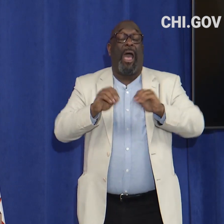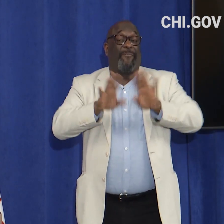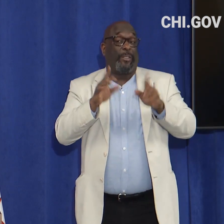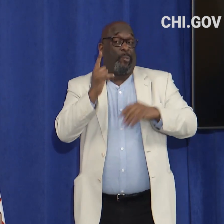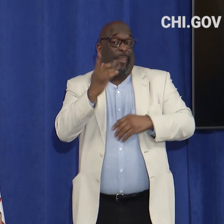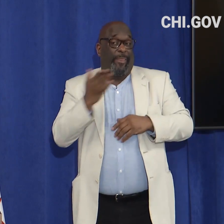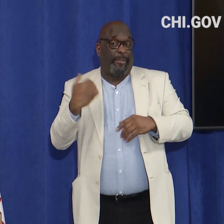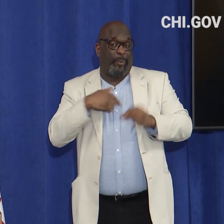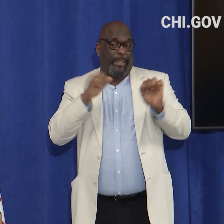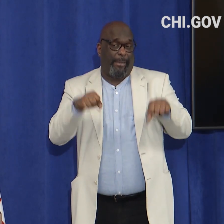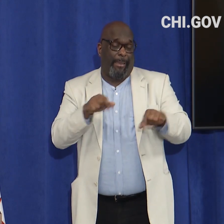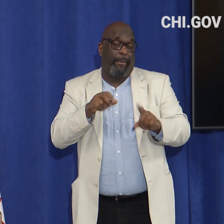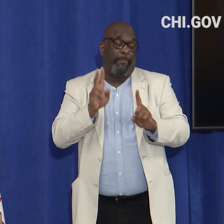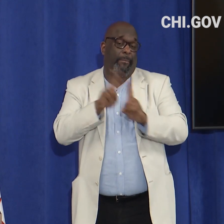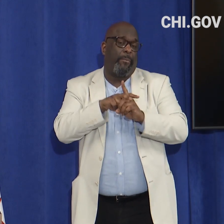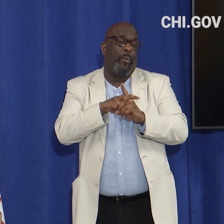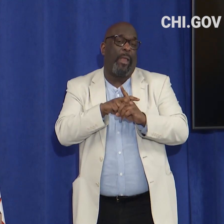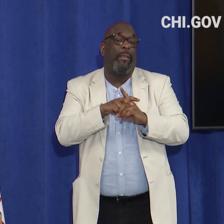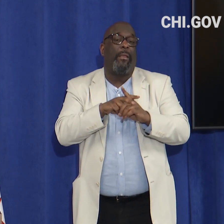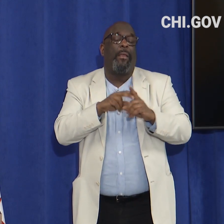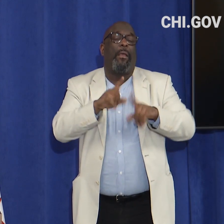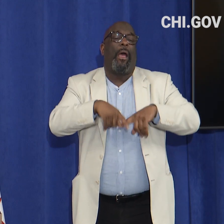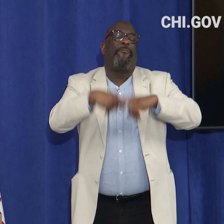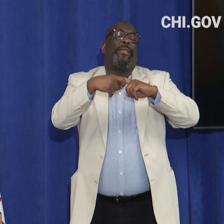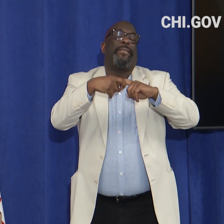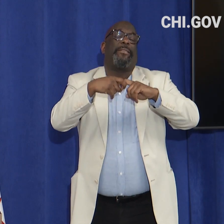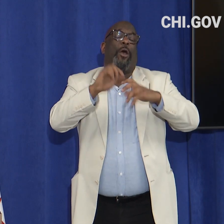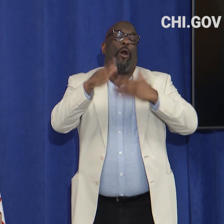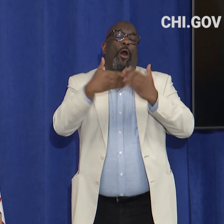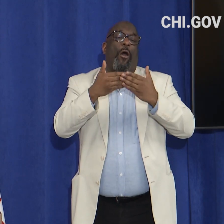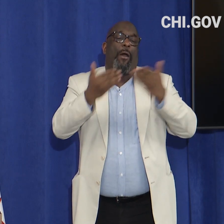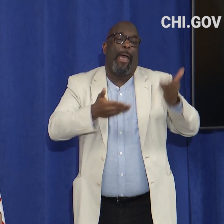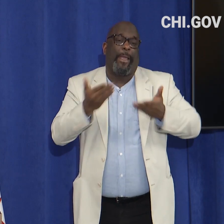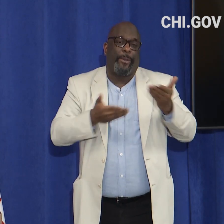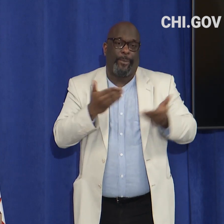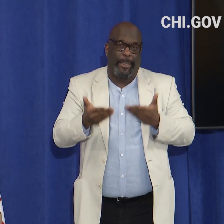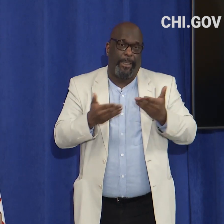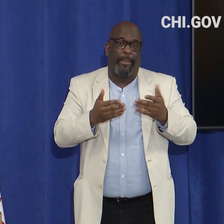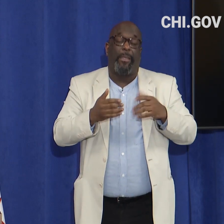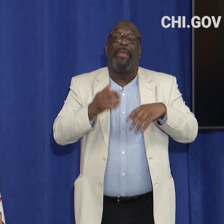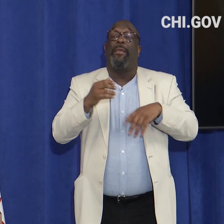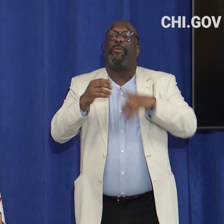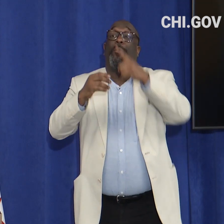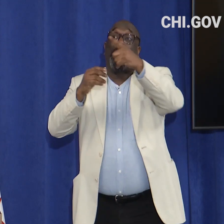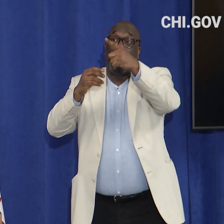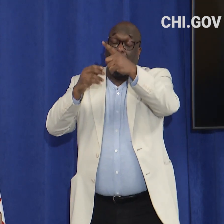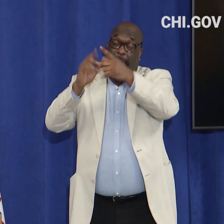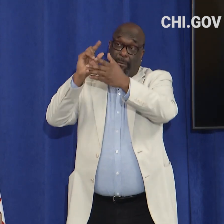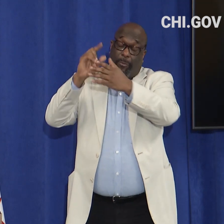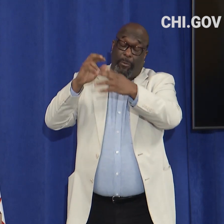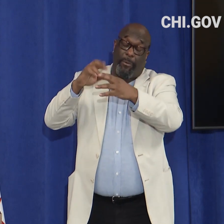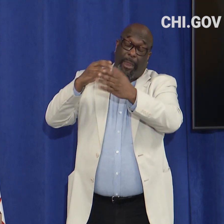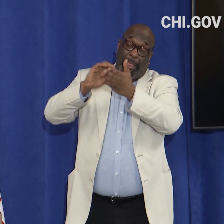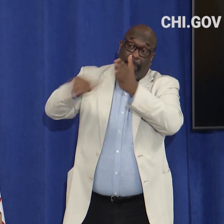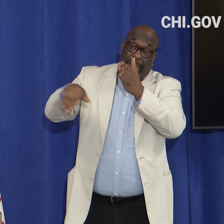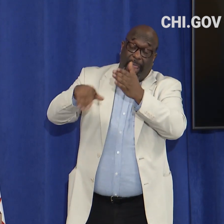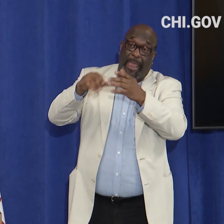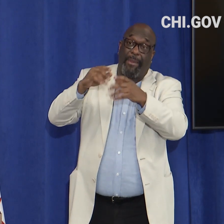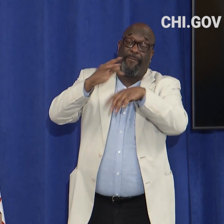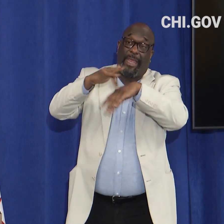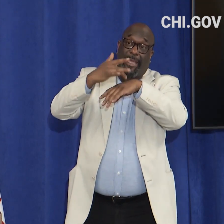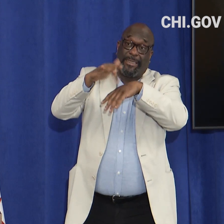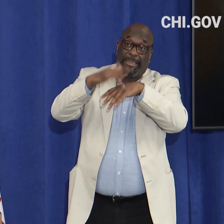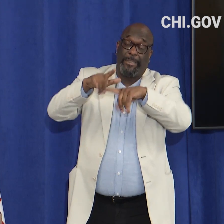tools that we can use is to do a hiring freeze, to eliminate vacancies, to put off